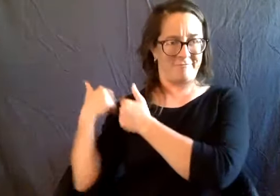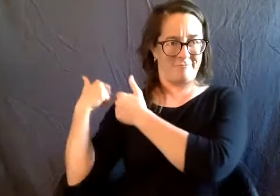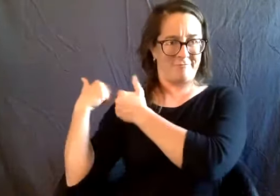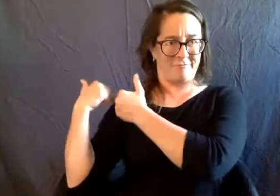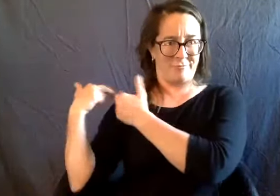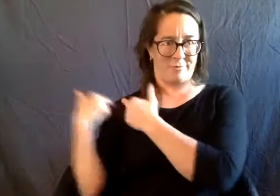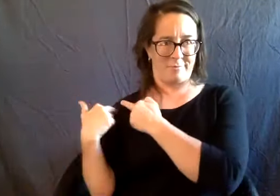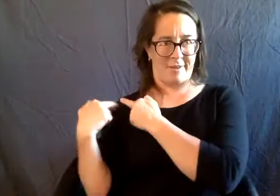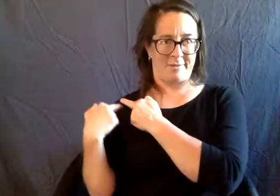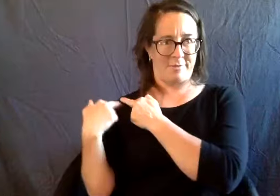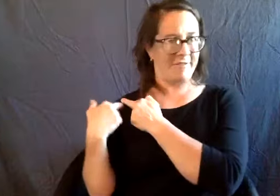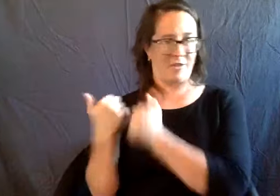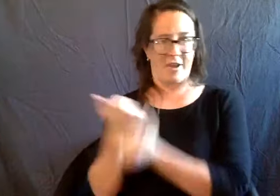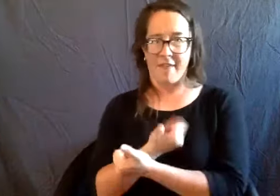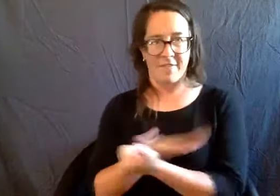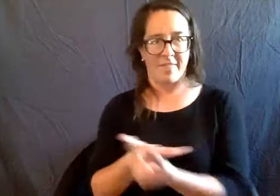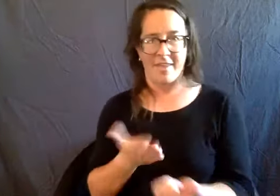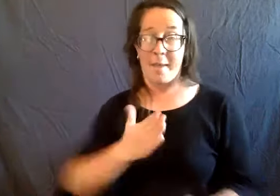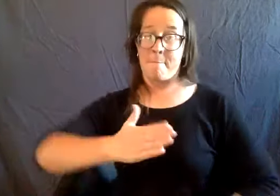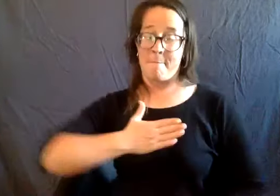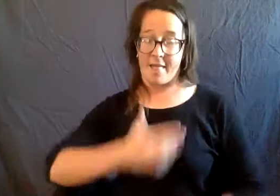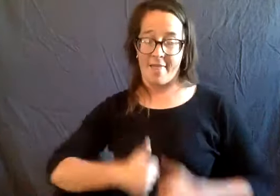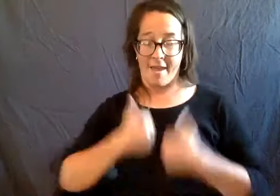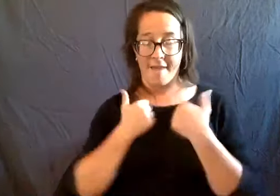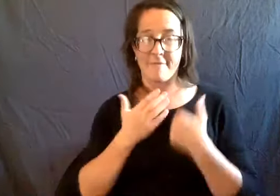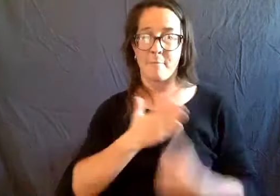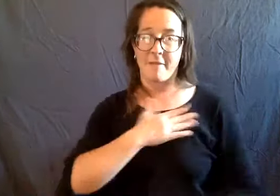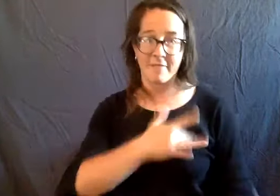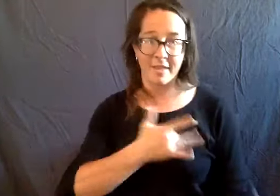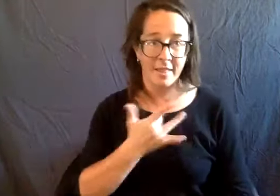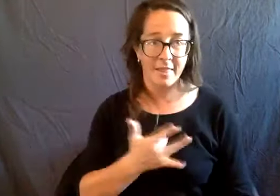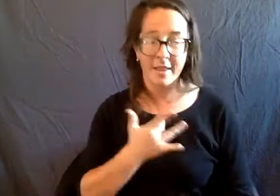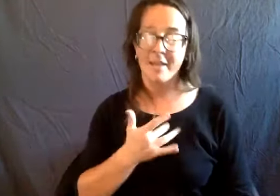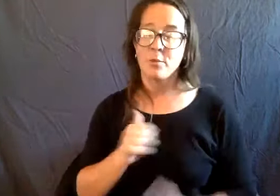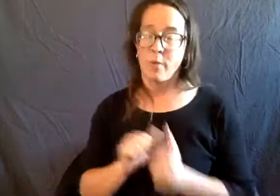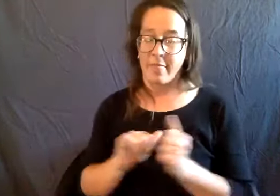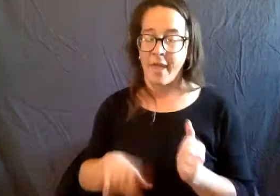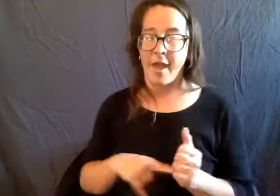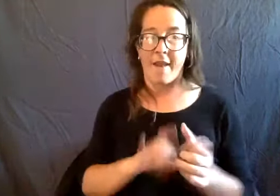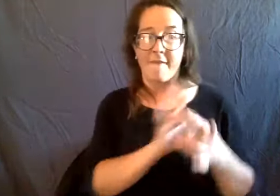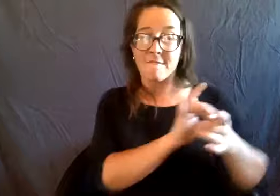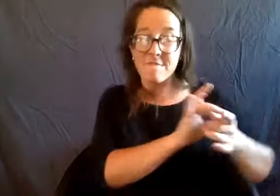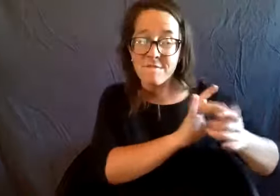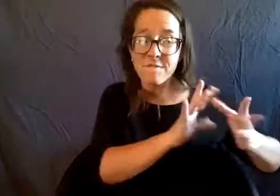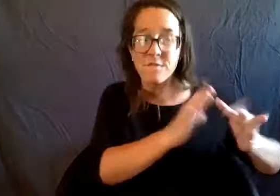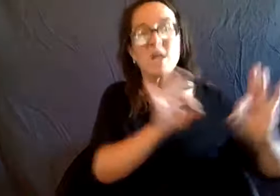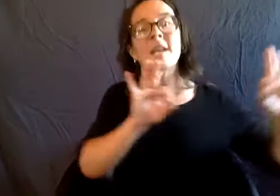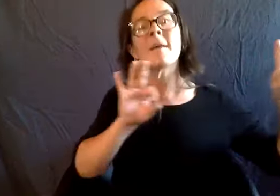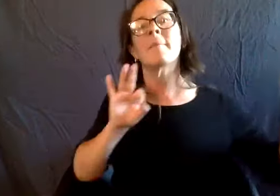life, not him, not him. And with that freedom, our